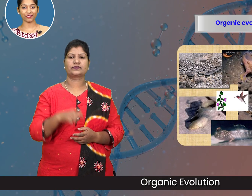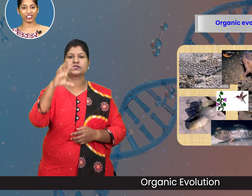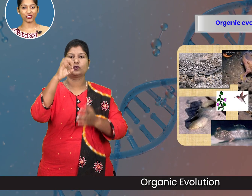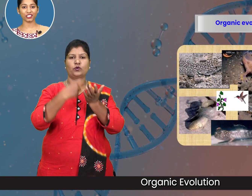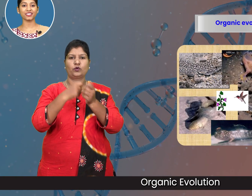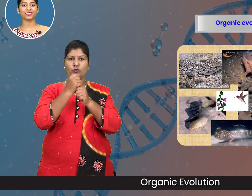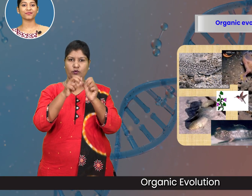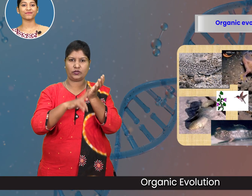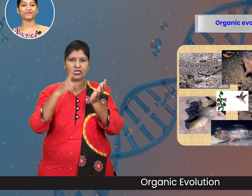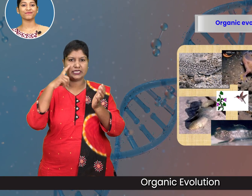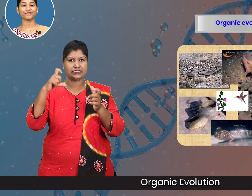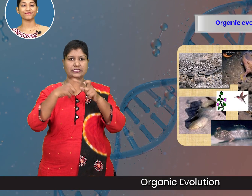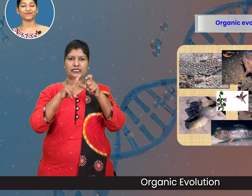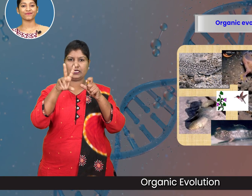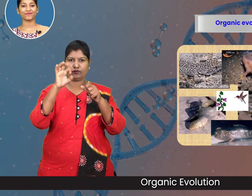organic evolution,